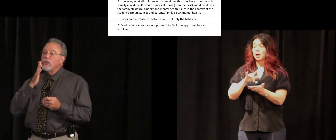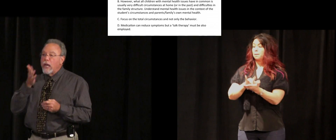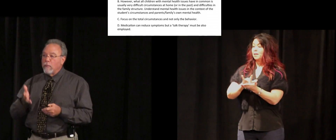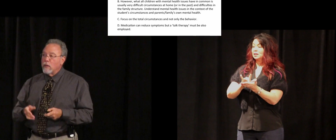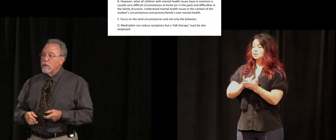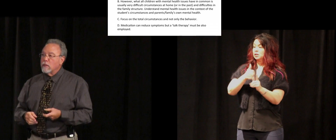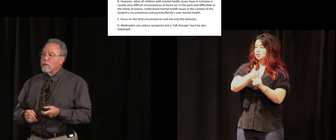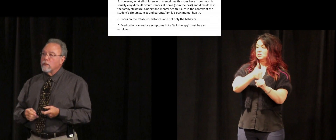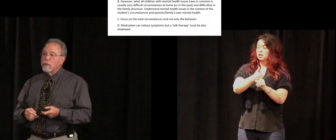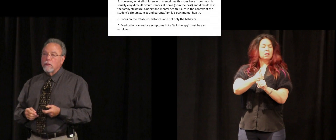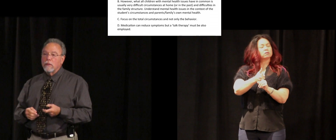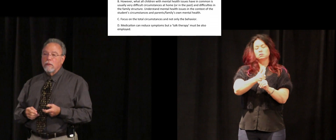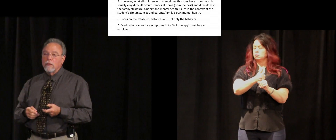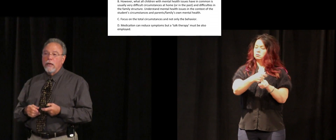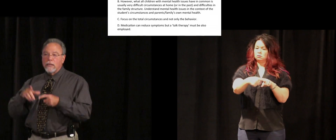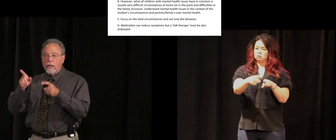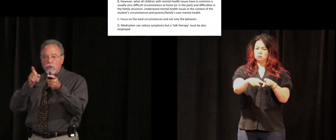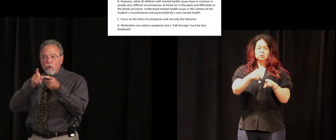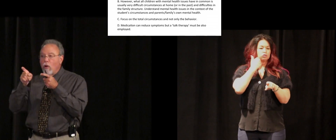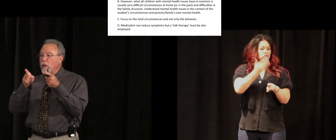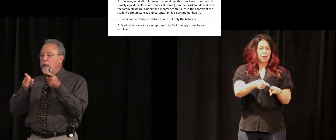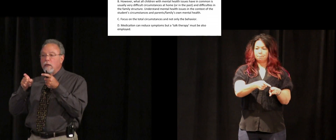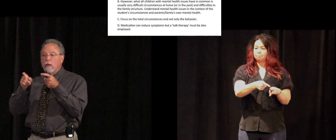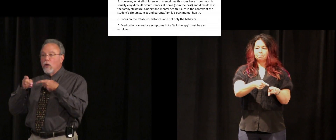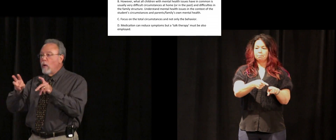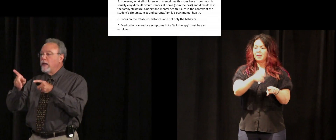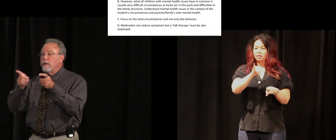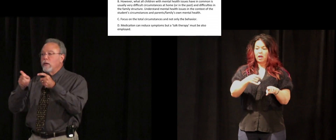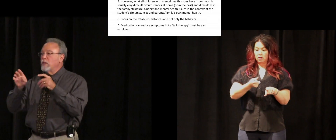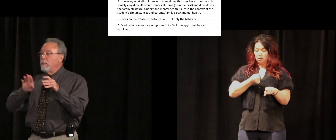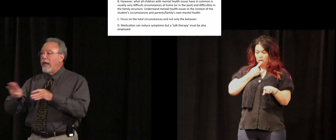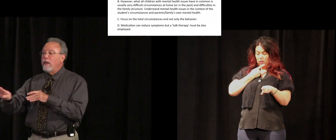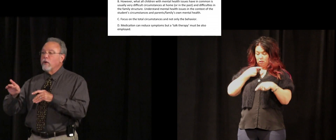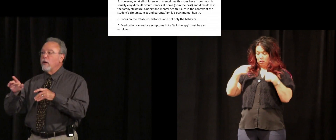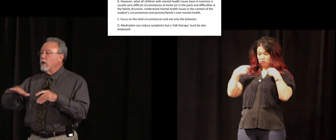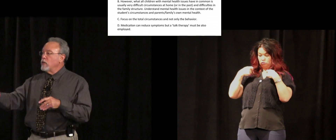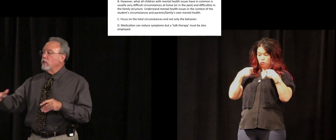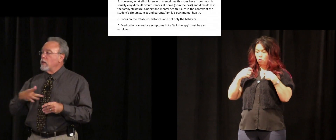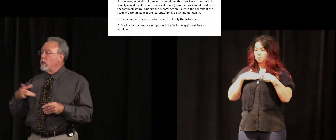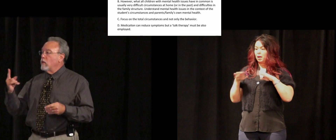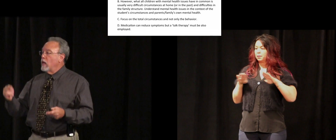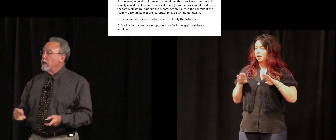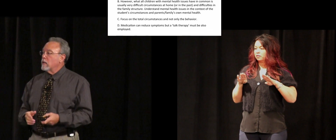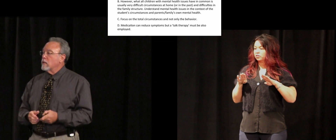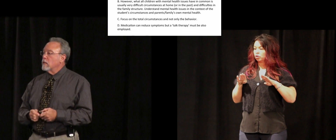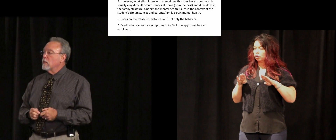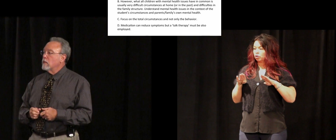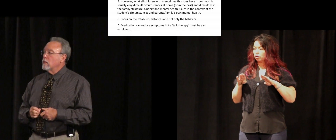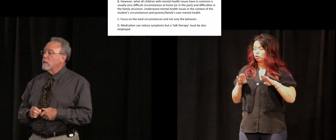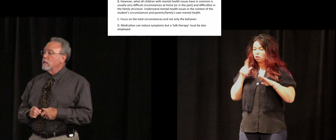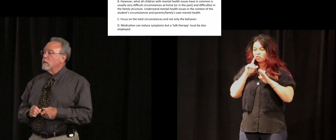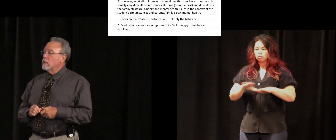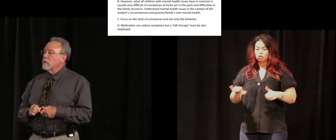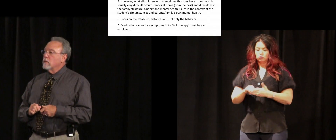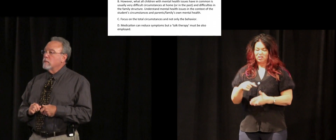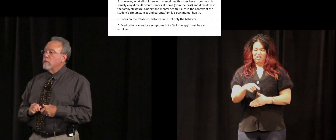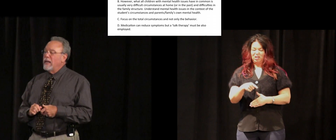we're human, we are blessed and cursed with having emotions. We just have to, it's just the way it